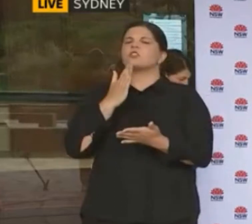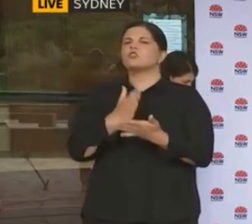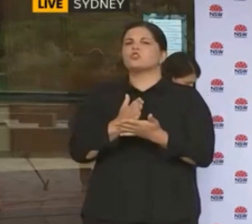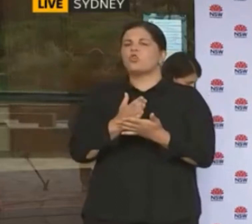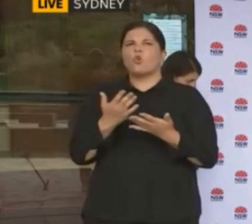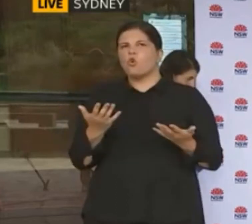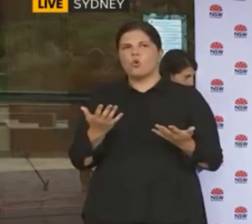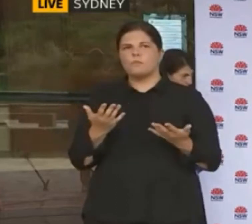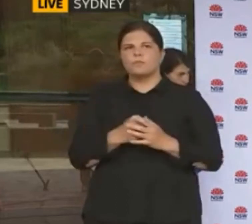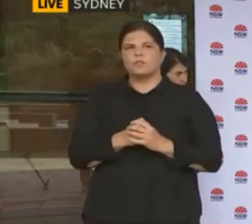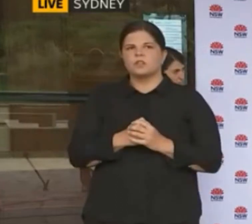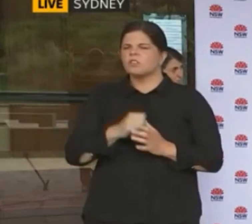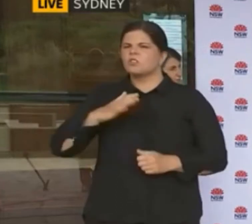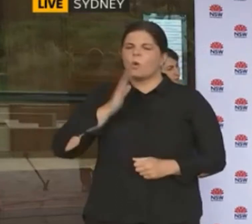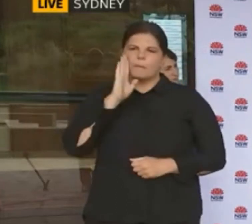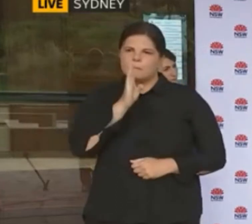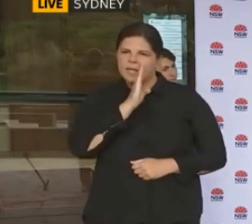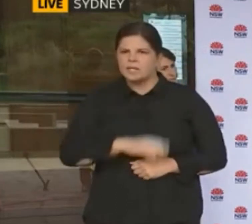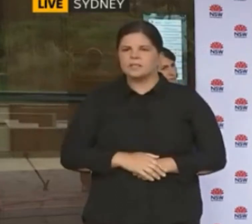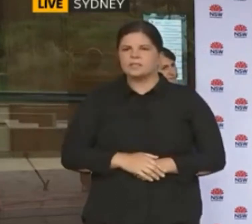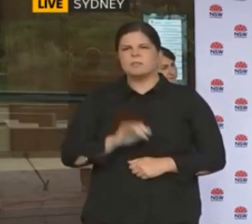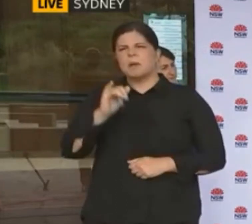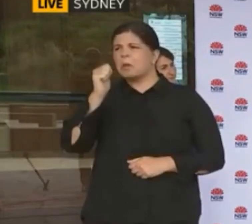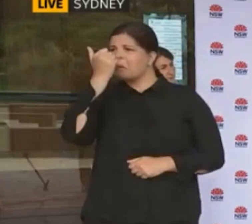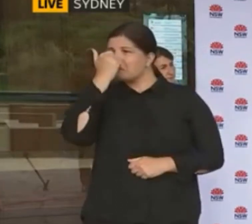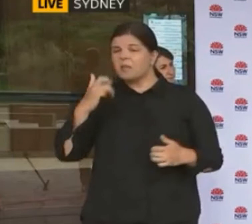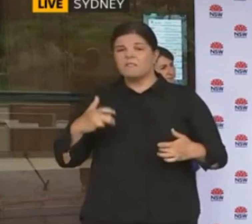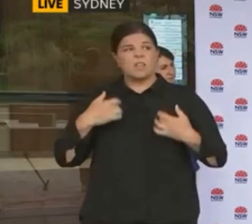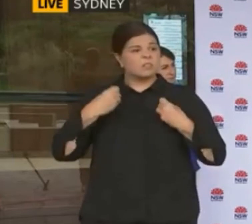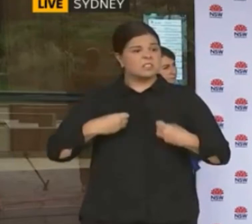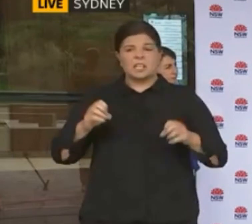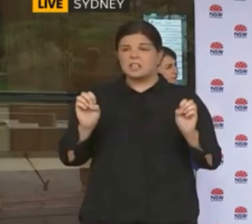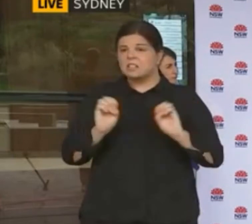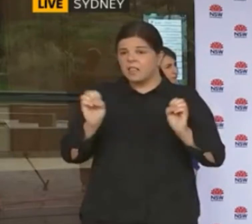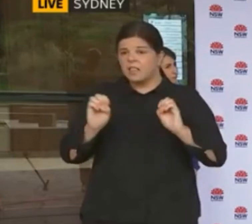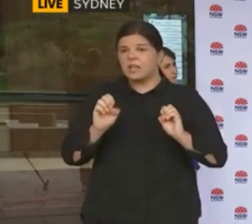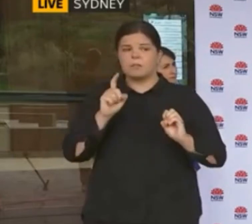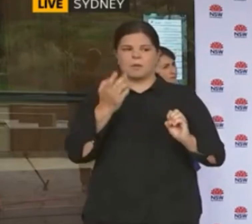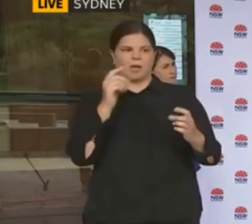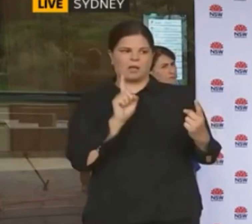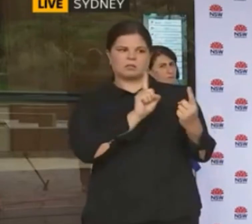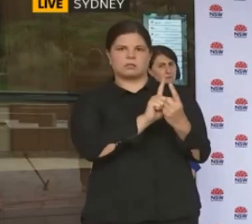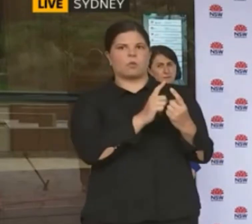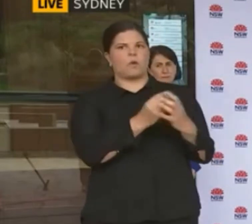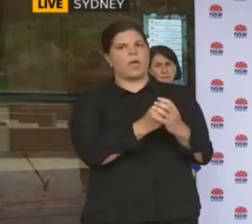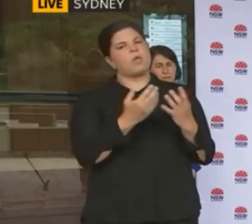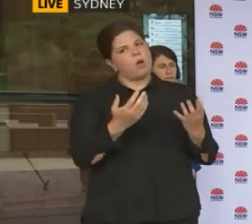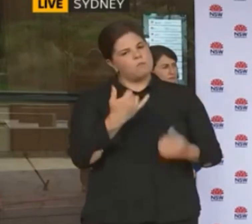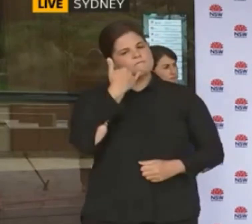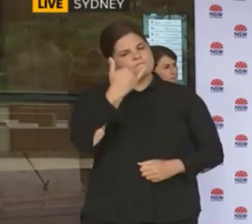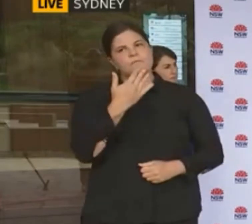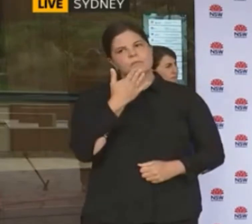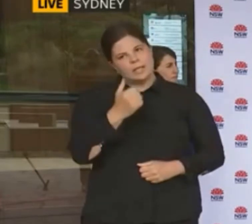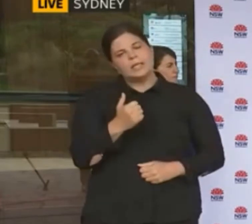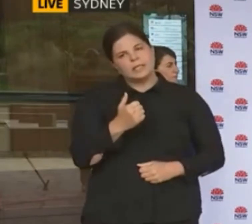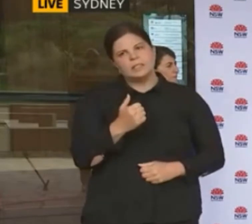very mild infections, and gives us a better picture of the situation, particularly in the Northern